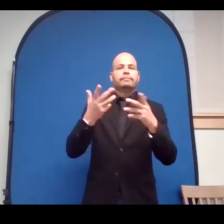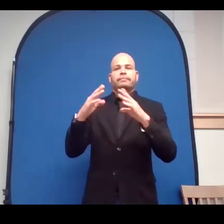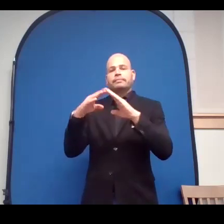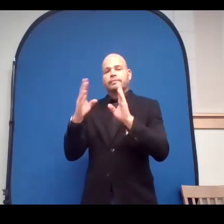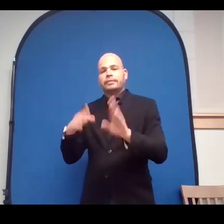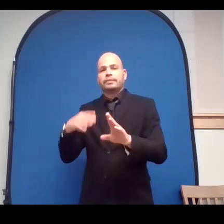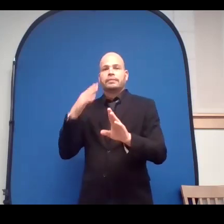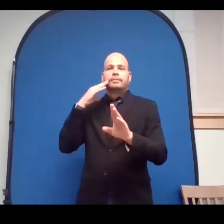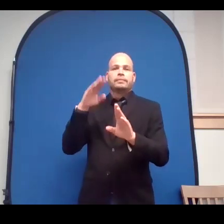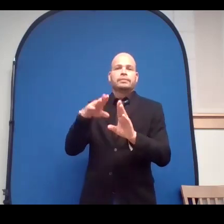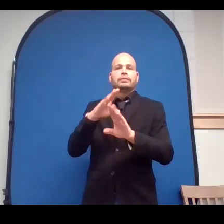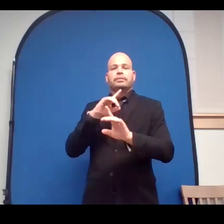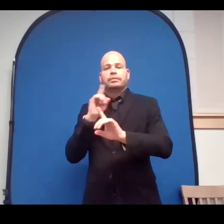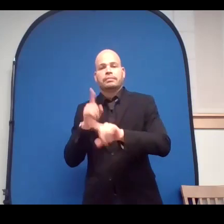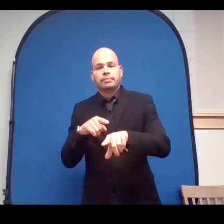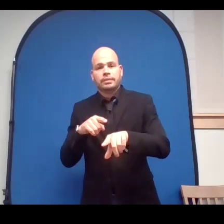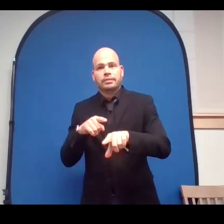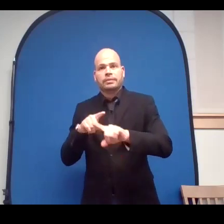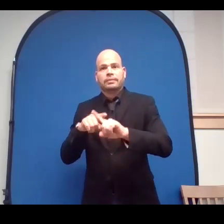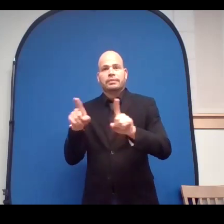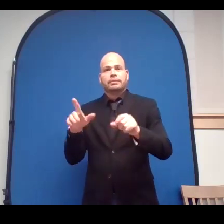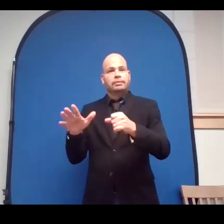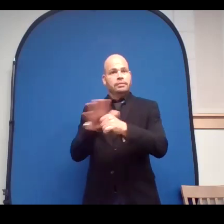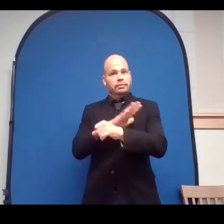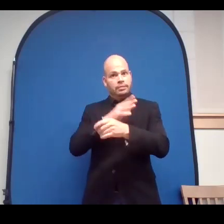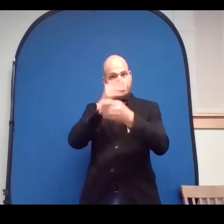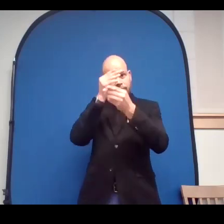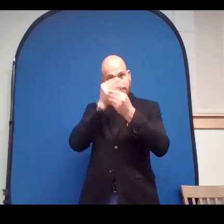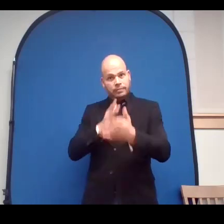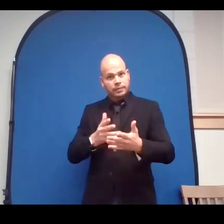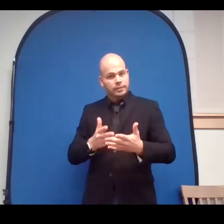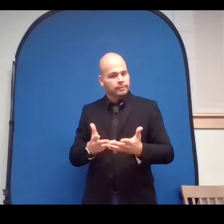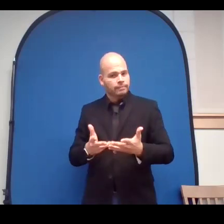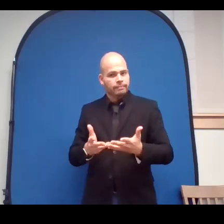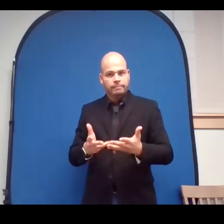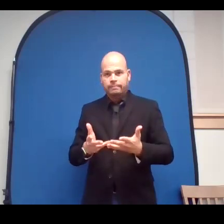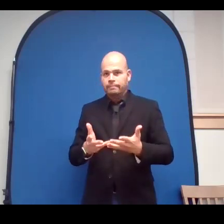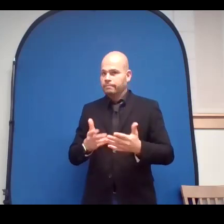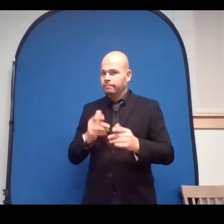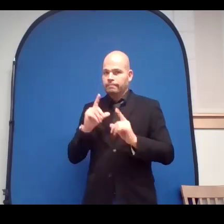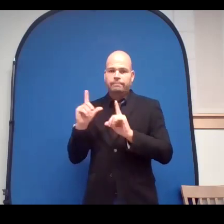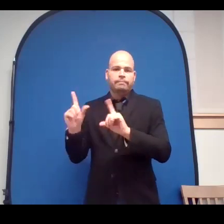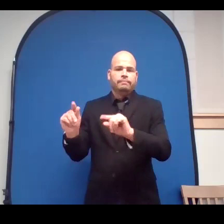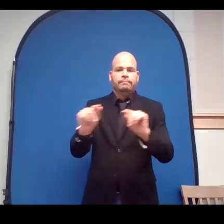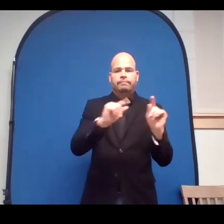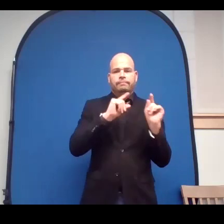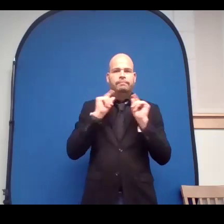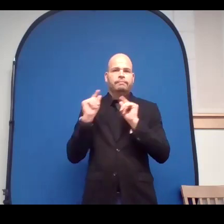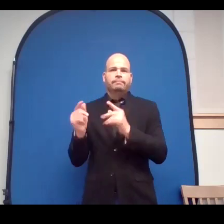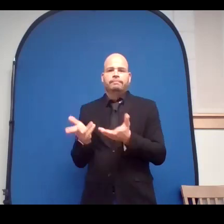Wasn't sure exactly the full context of that that interaction or what that was reported to the police at that time.